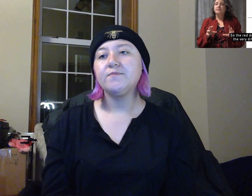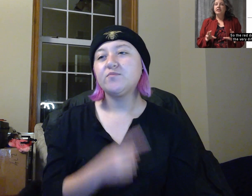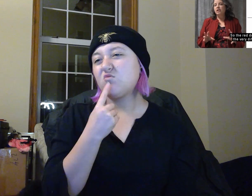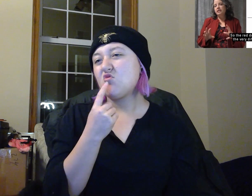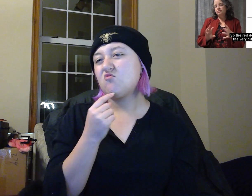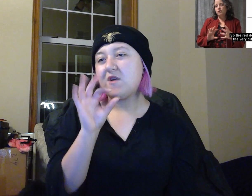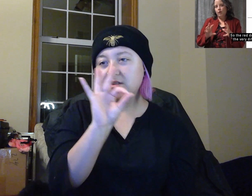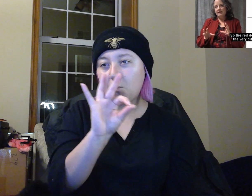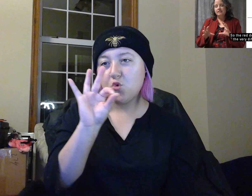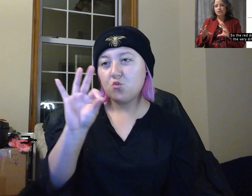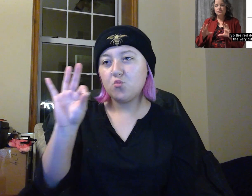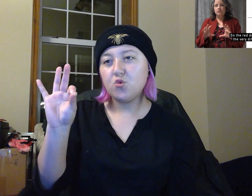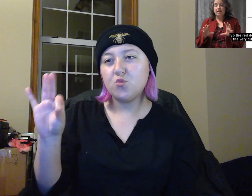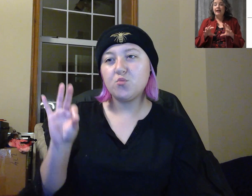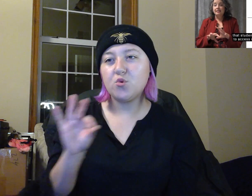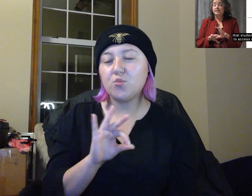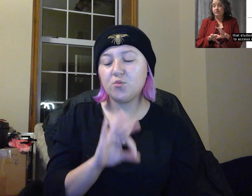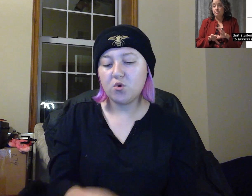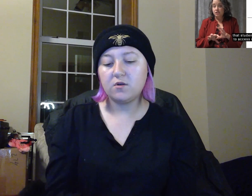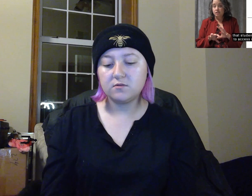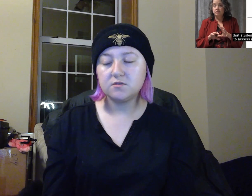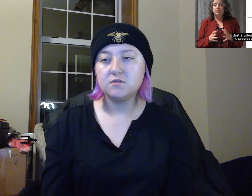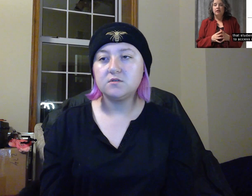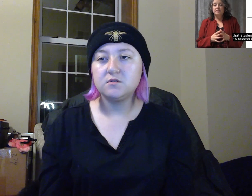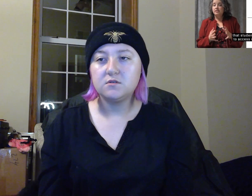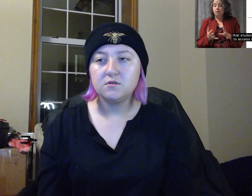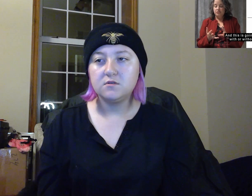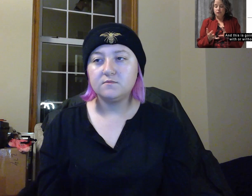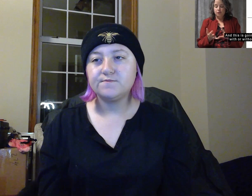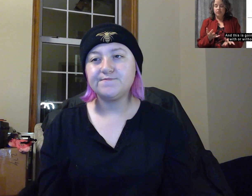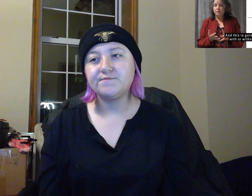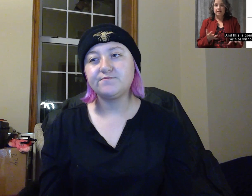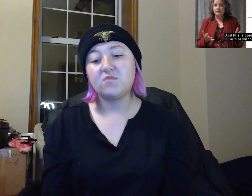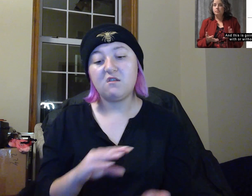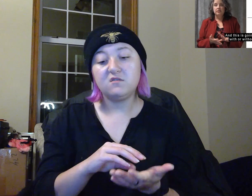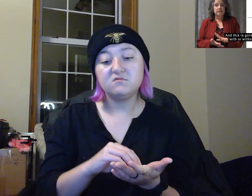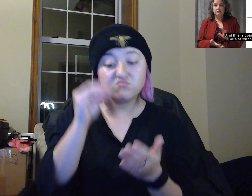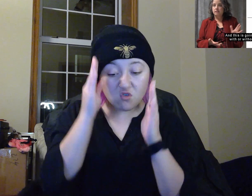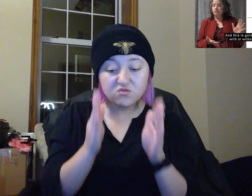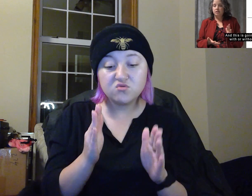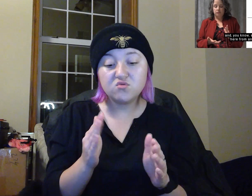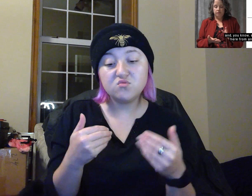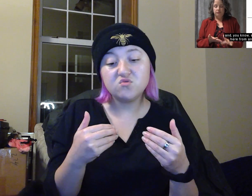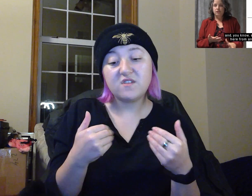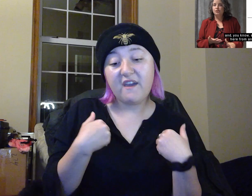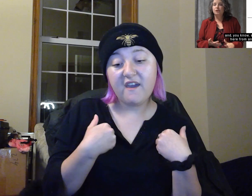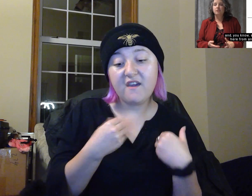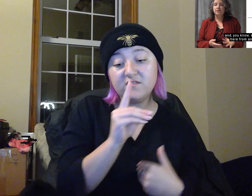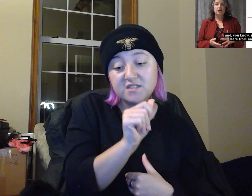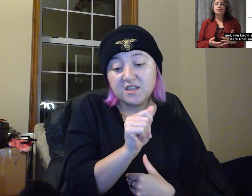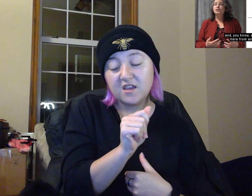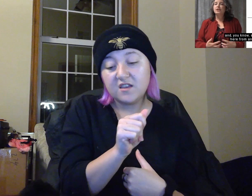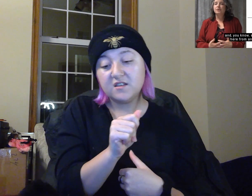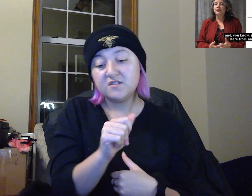the very different ways that students are going to access information. And this is going to be students with or without disabilities, and, students who are here